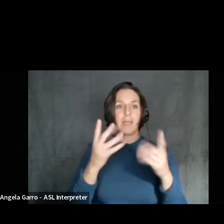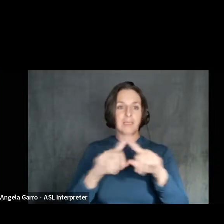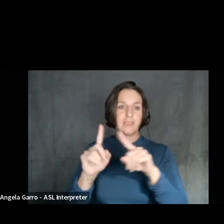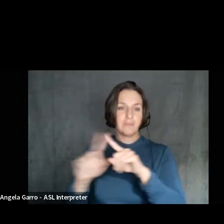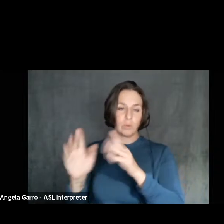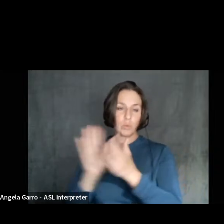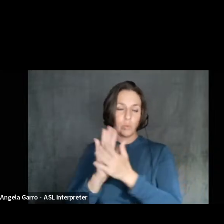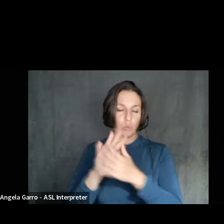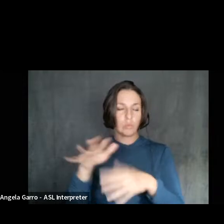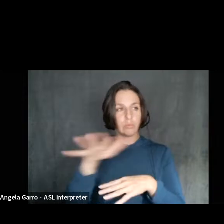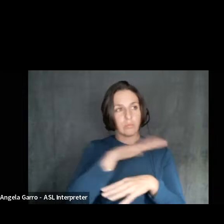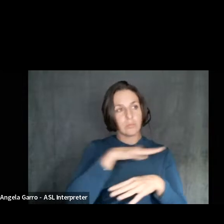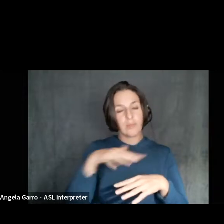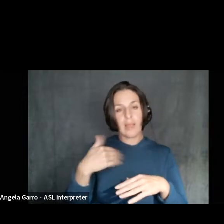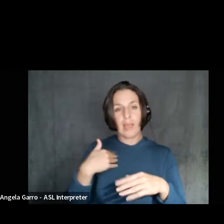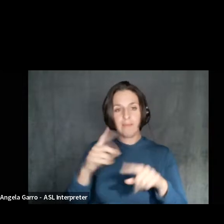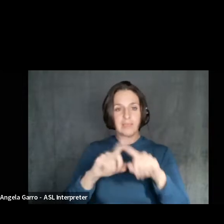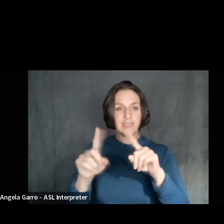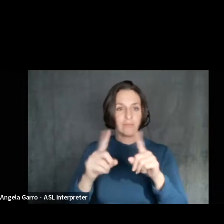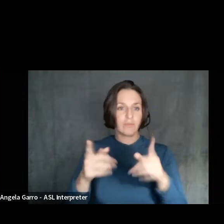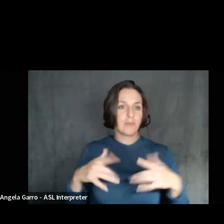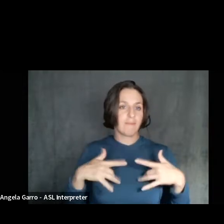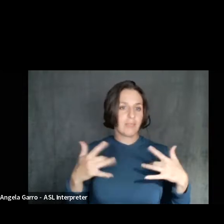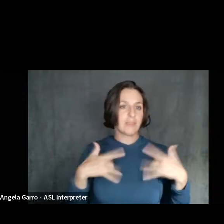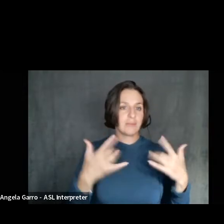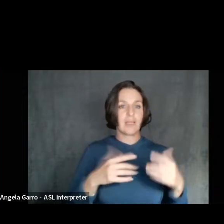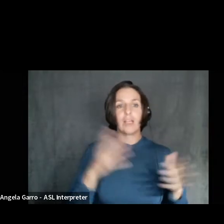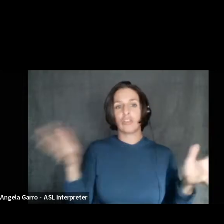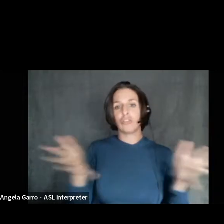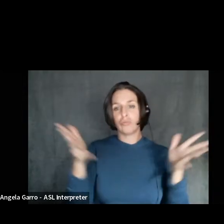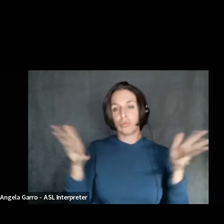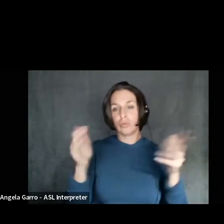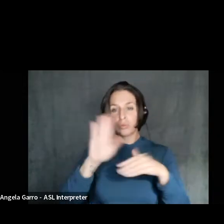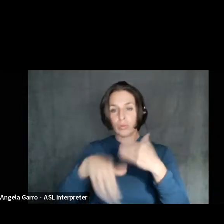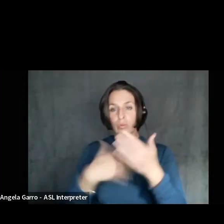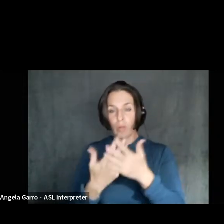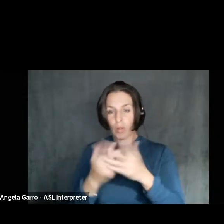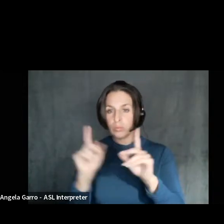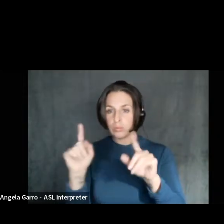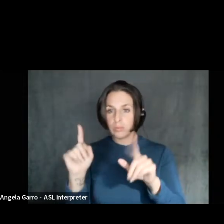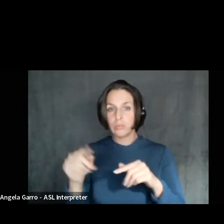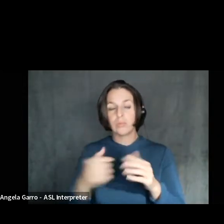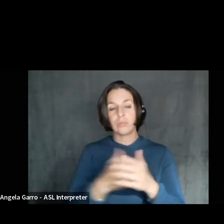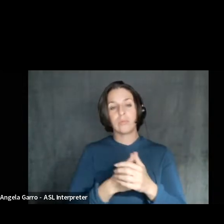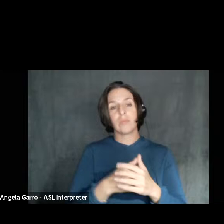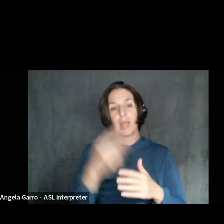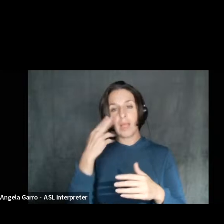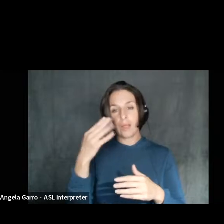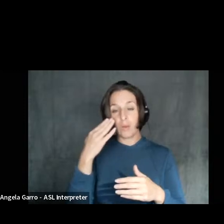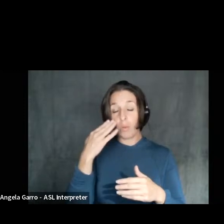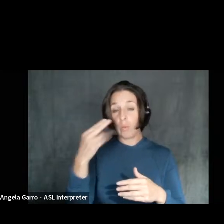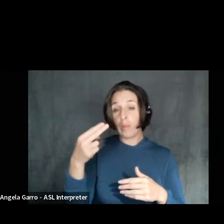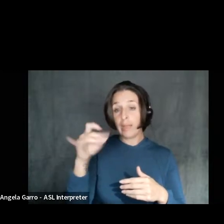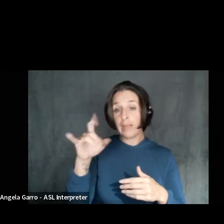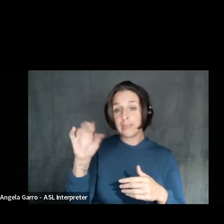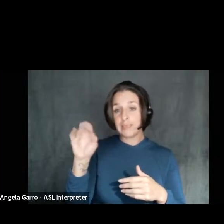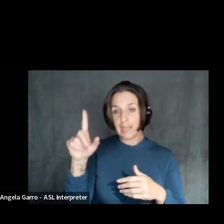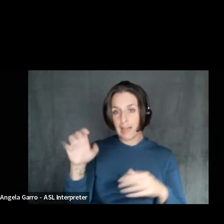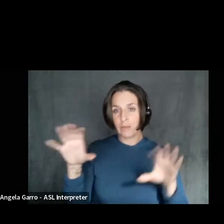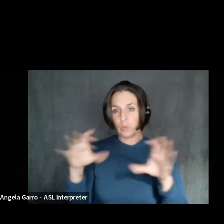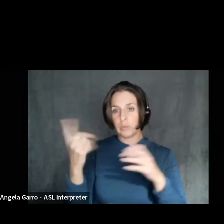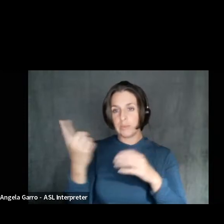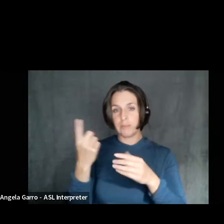putting on. So I encourage everybody to attend. I know that Hillsdale is having one next week. So